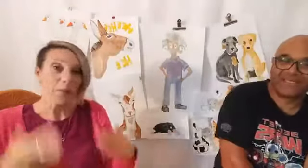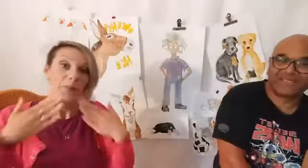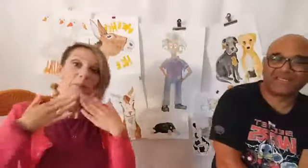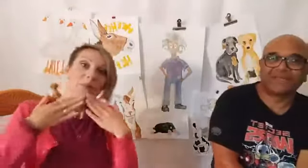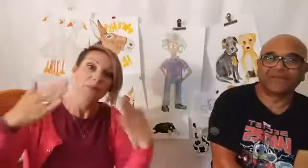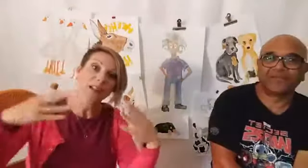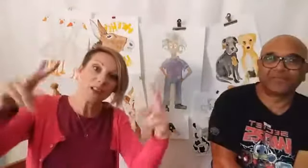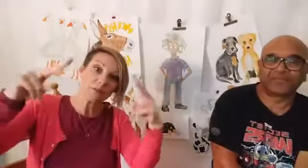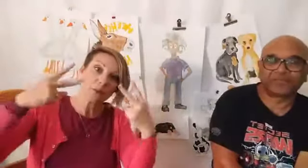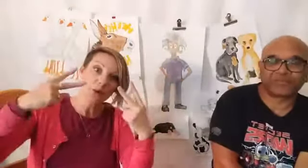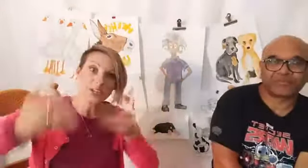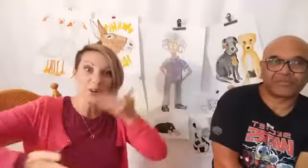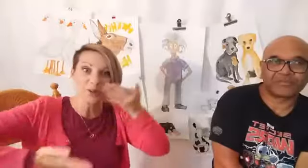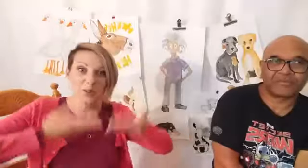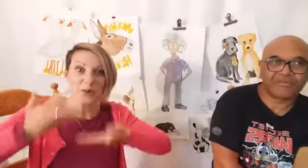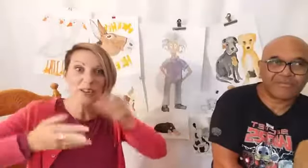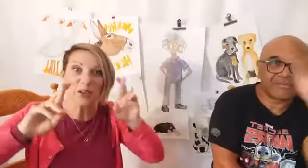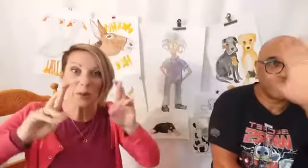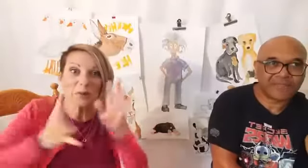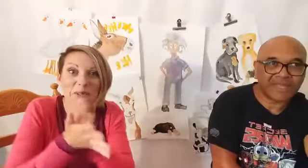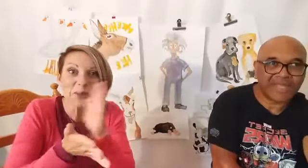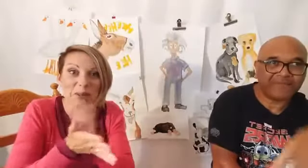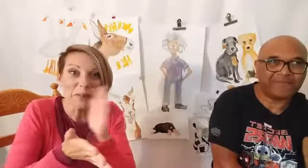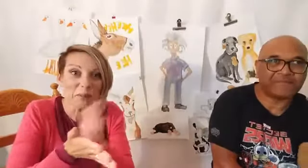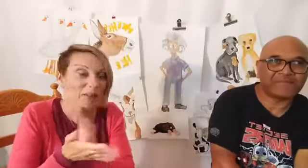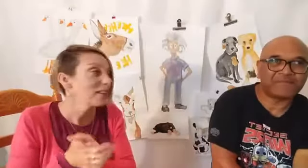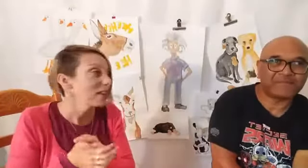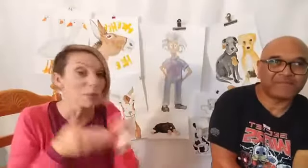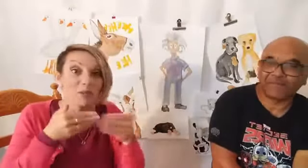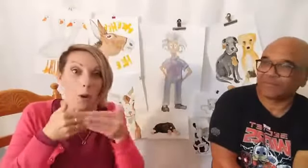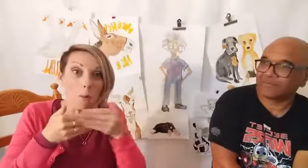Well, thank you for watching our stories. Hope you enjoyed them.